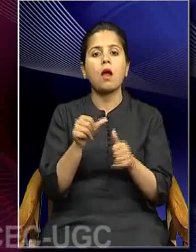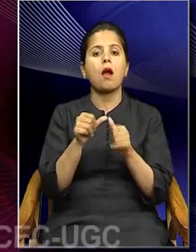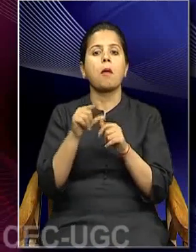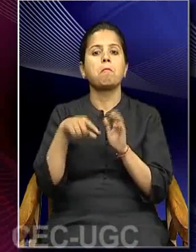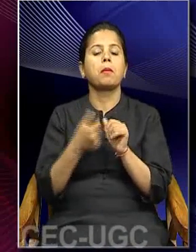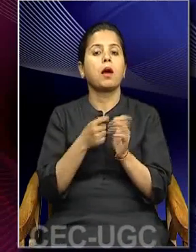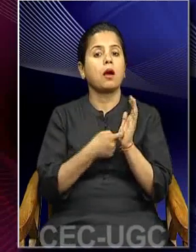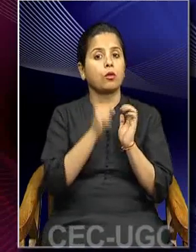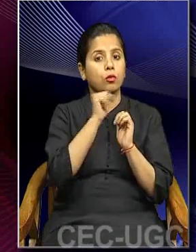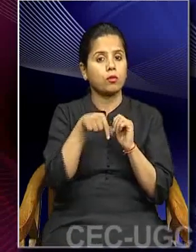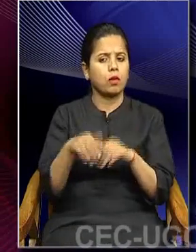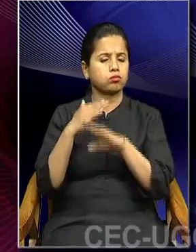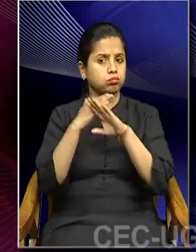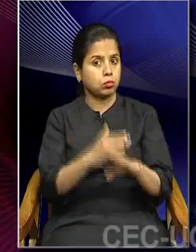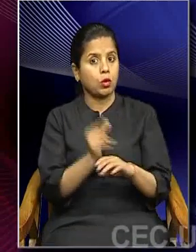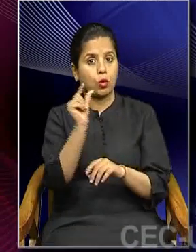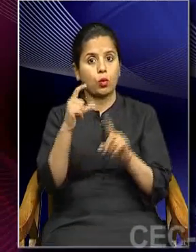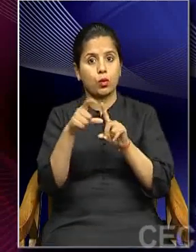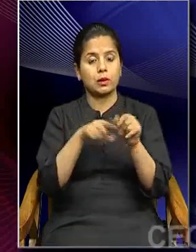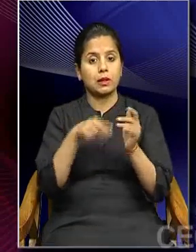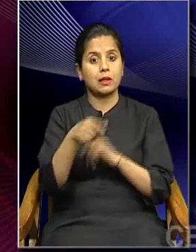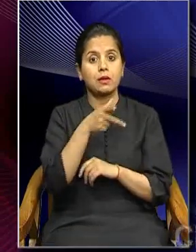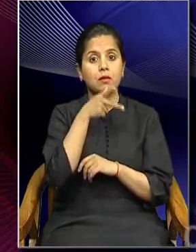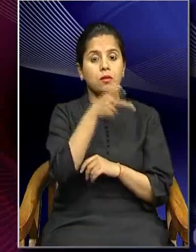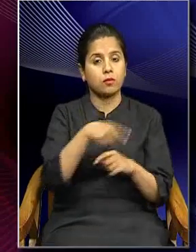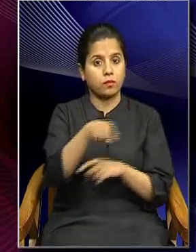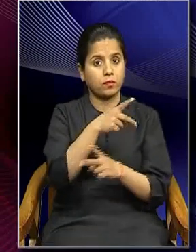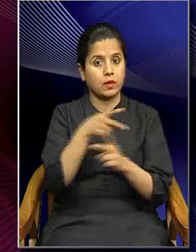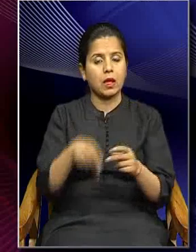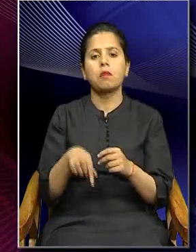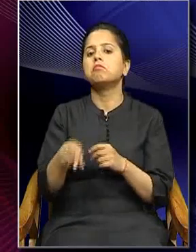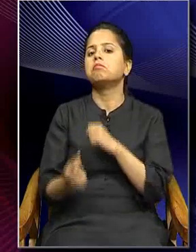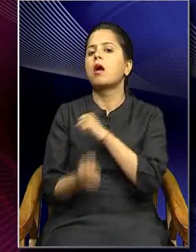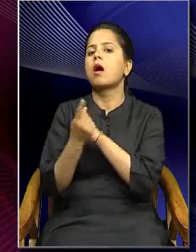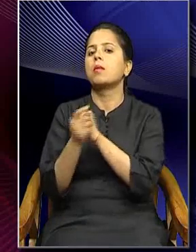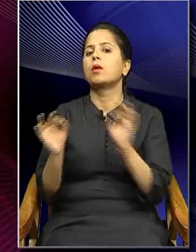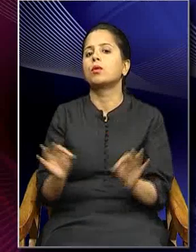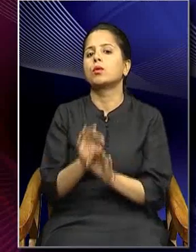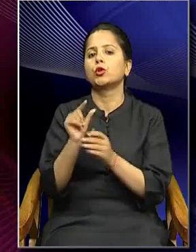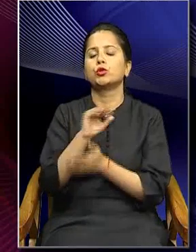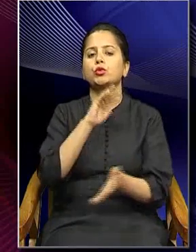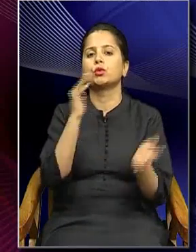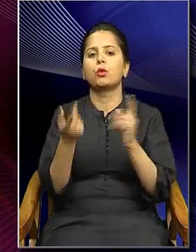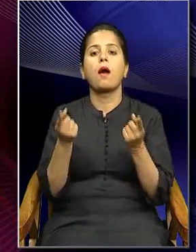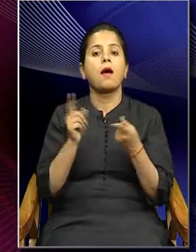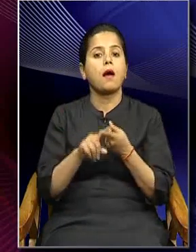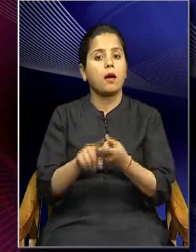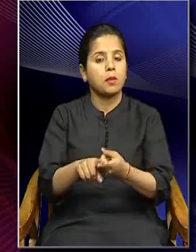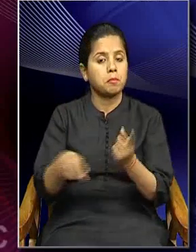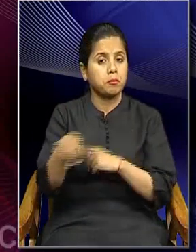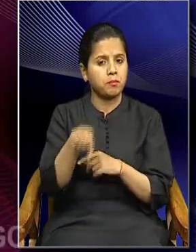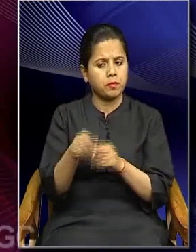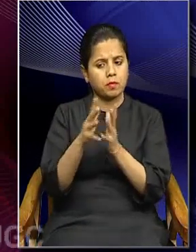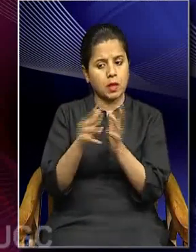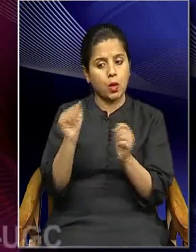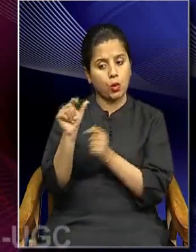Apararkadeva, defending Udayana's claim, says that non-occurrence of universals happens between dissolution of